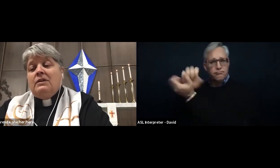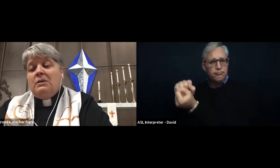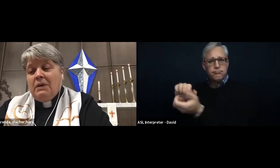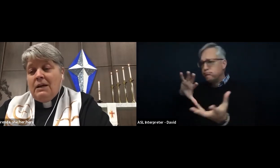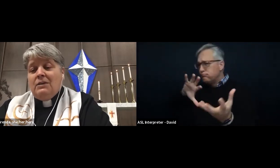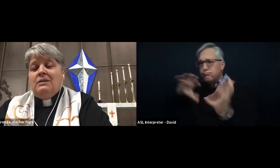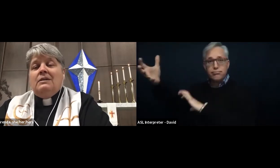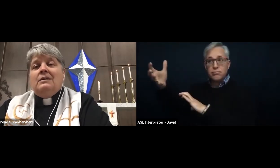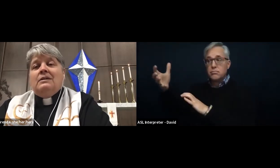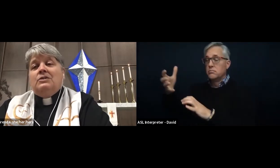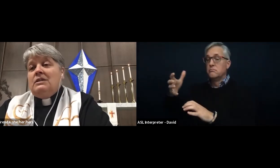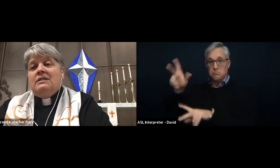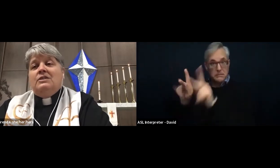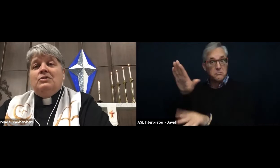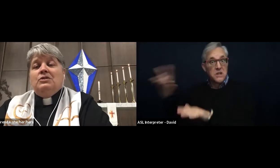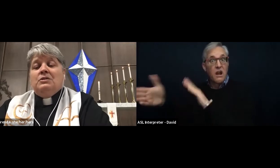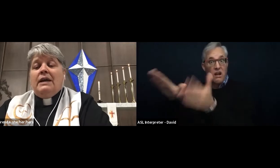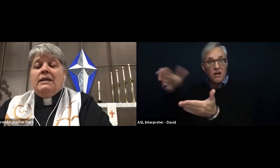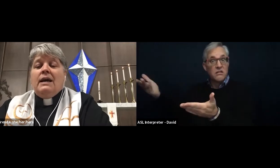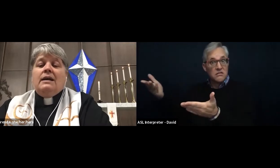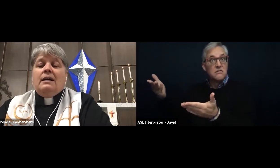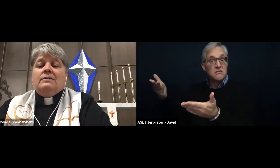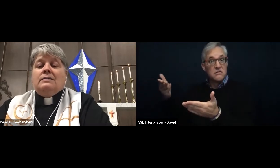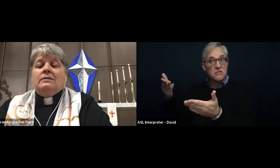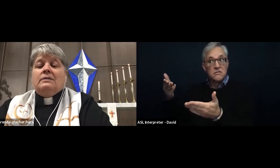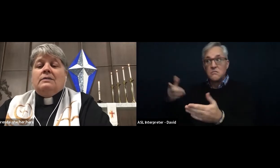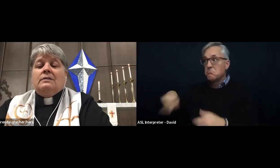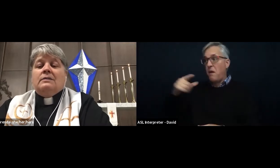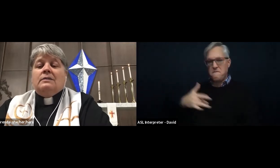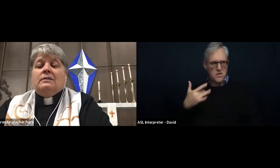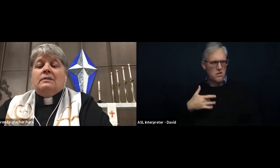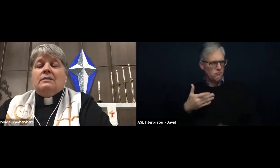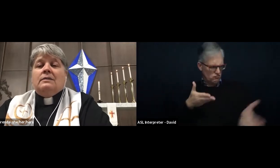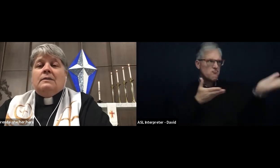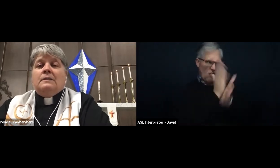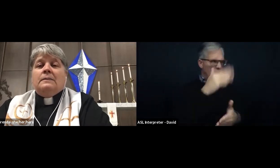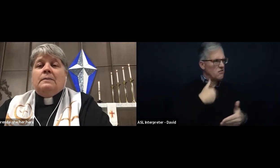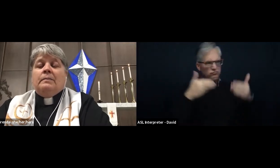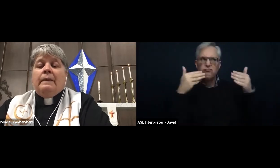they feel compelled to continue to create chaos.